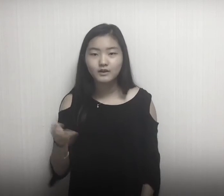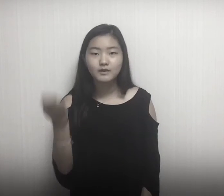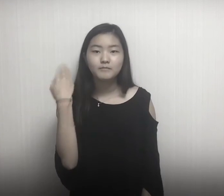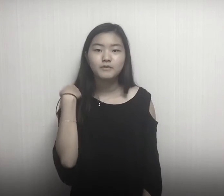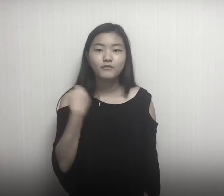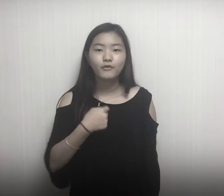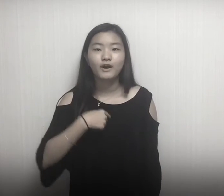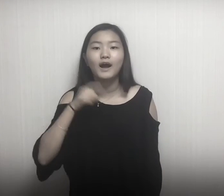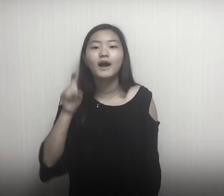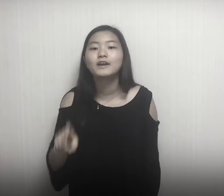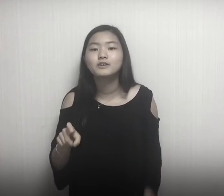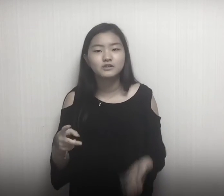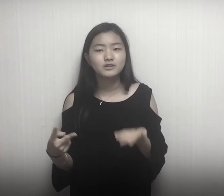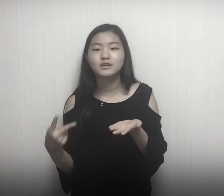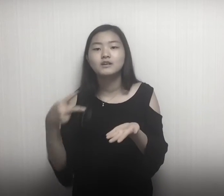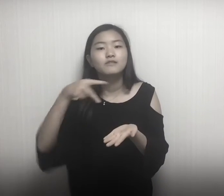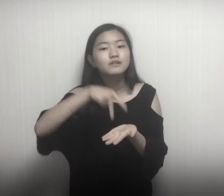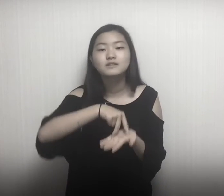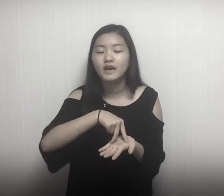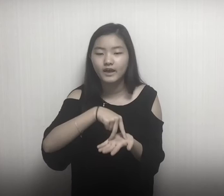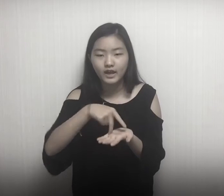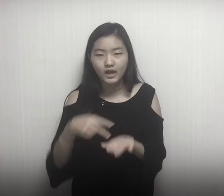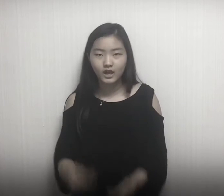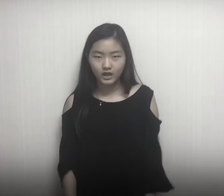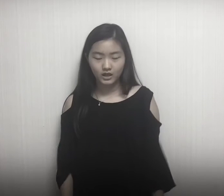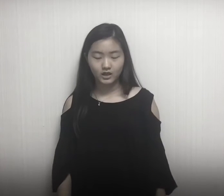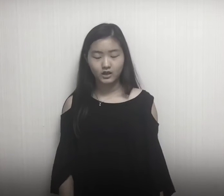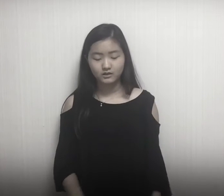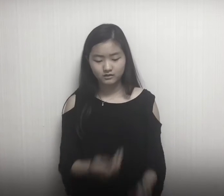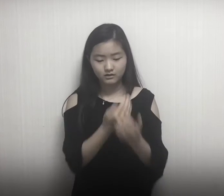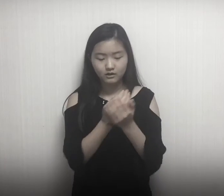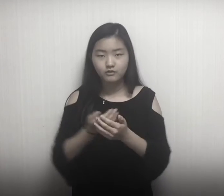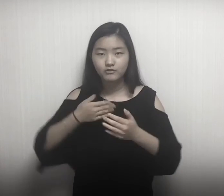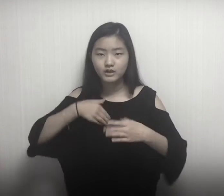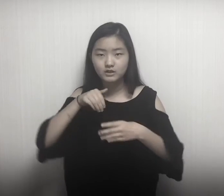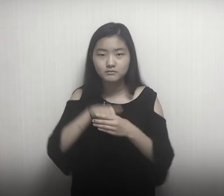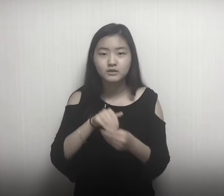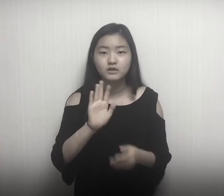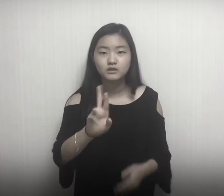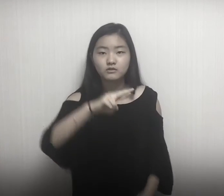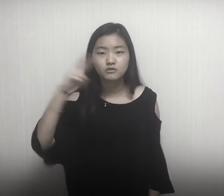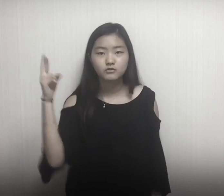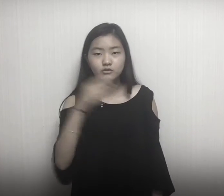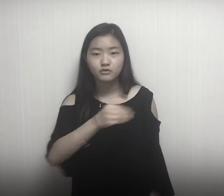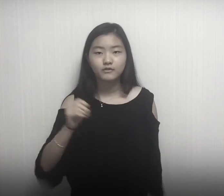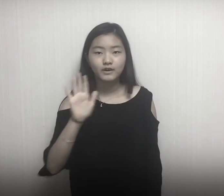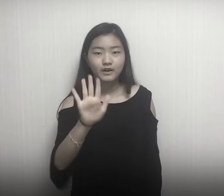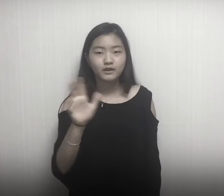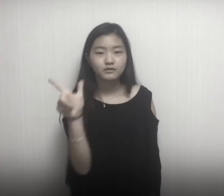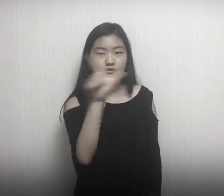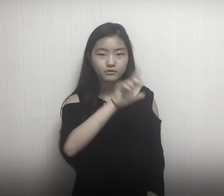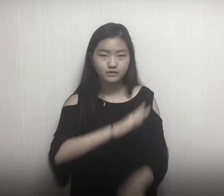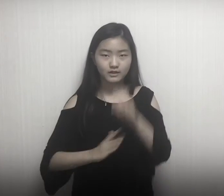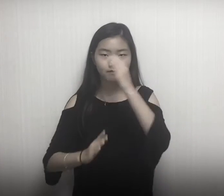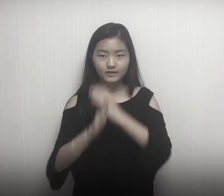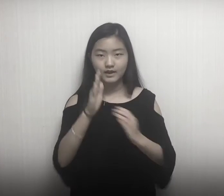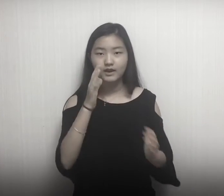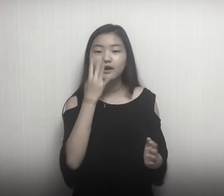Before I could even stand Cradle me in your right and your left hand